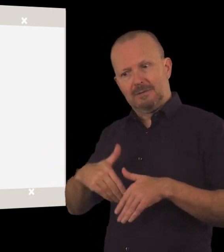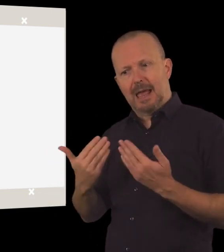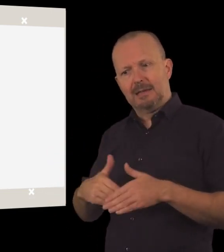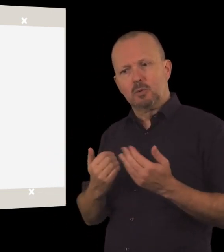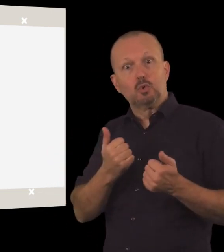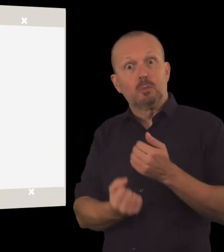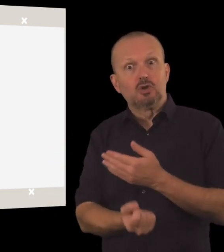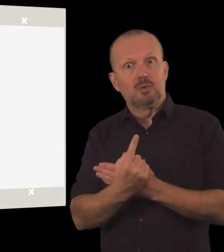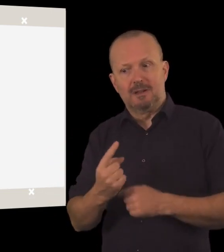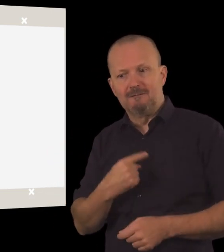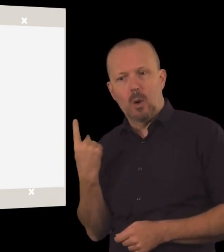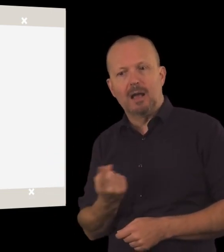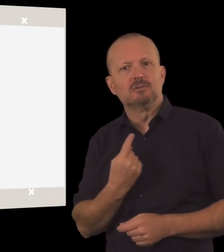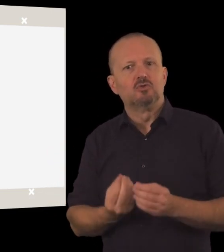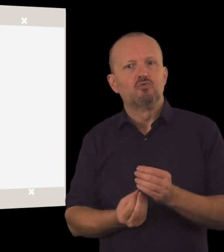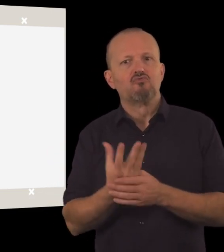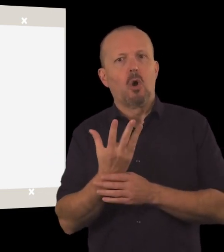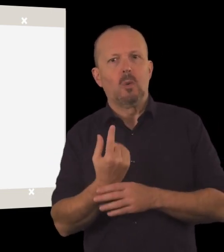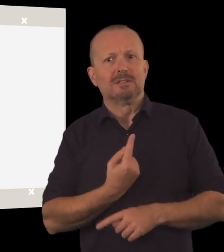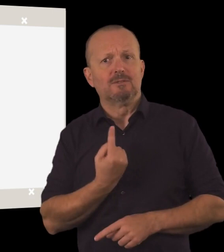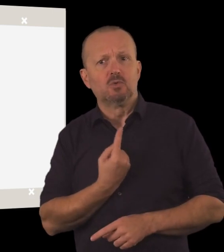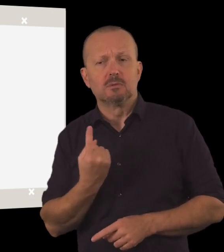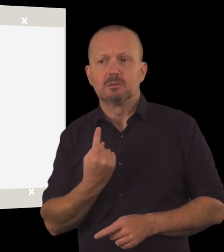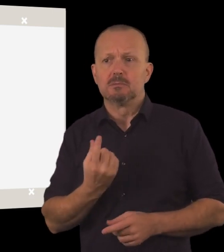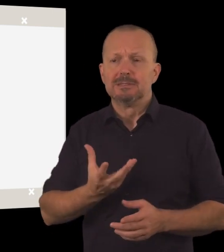and we also want to share our skills and use